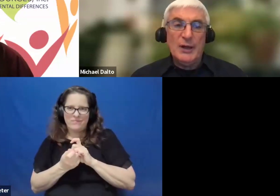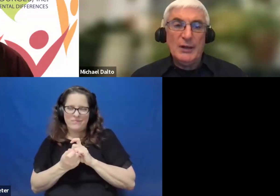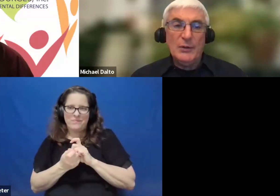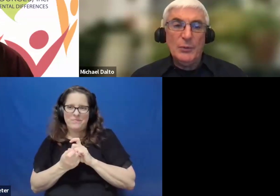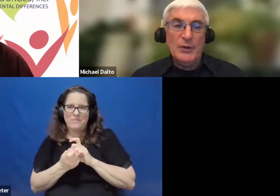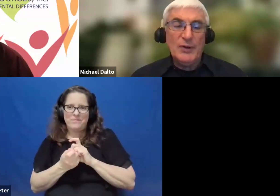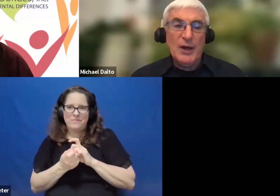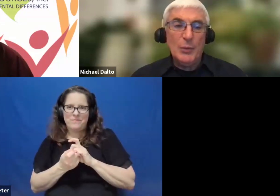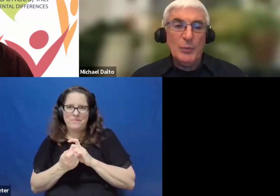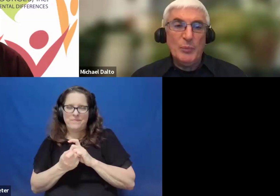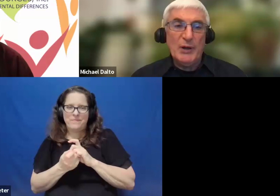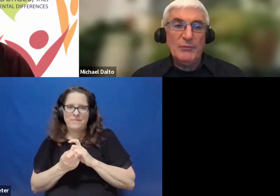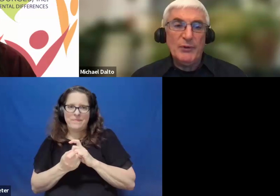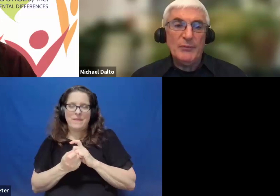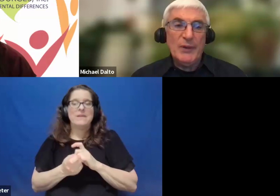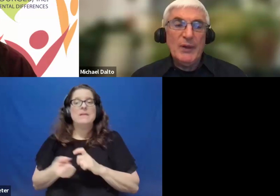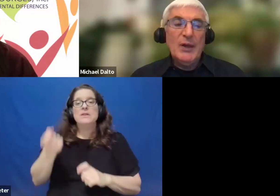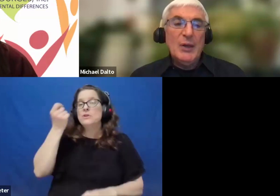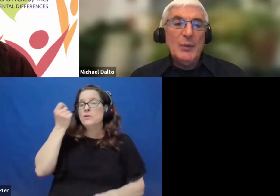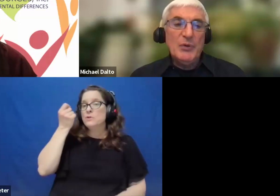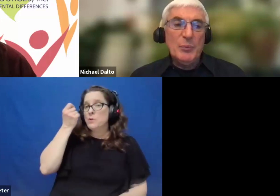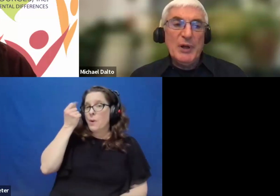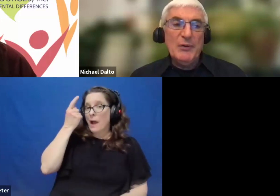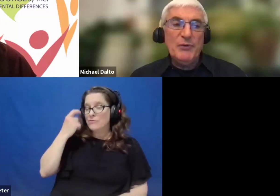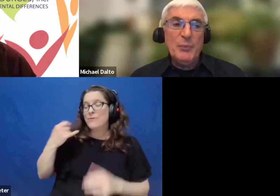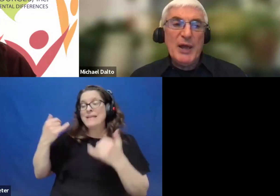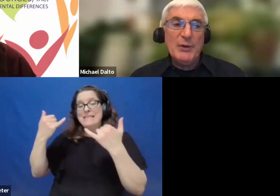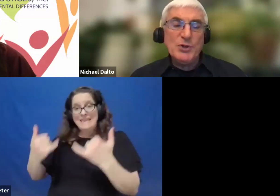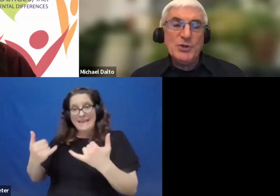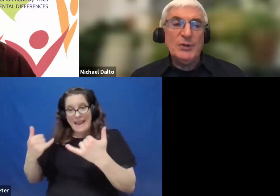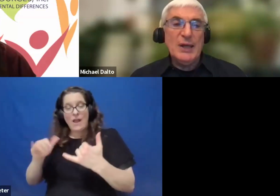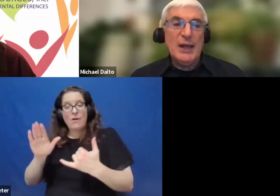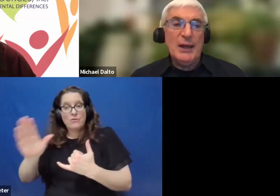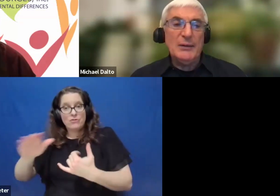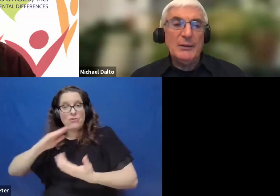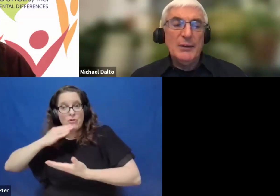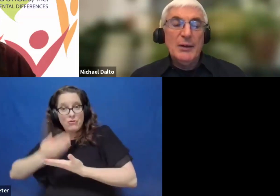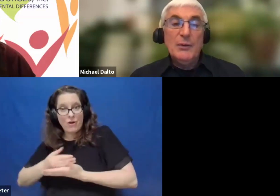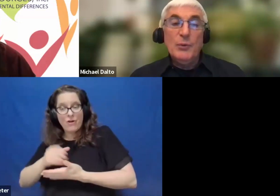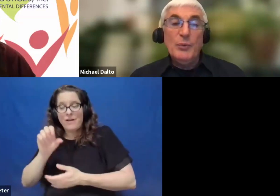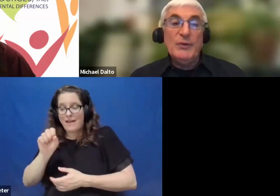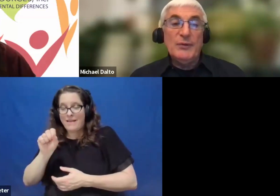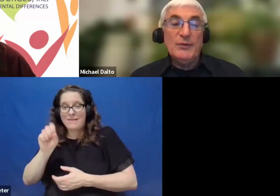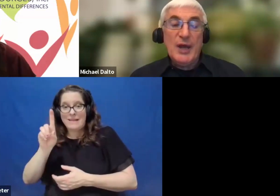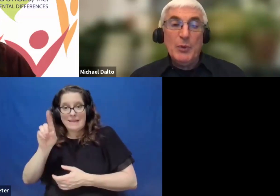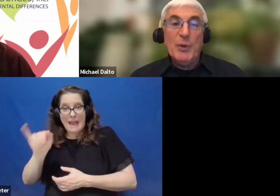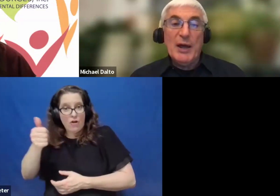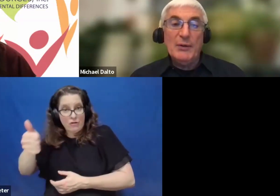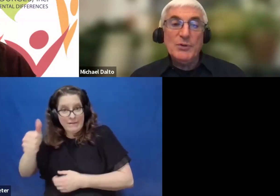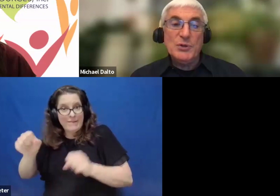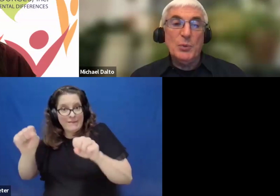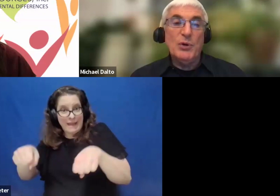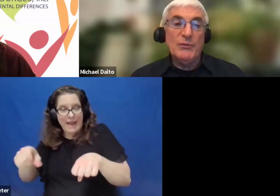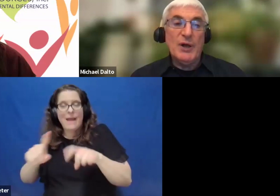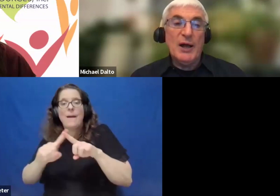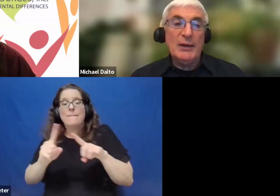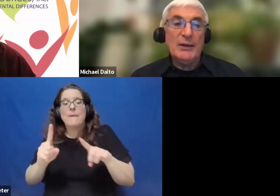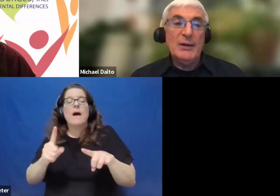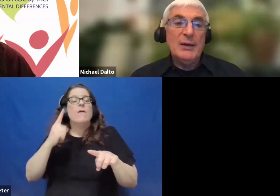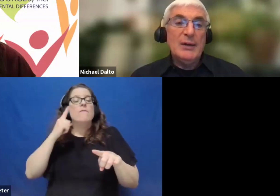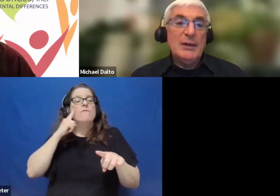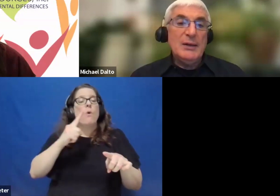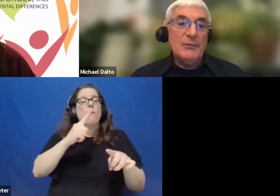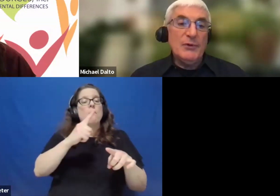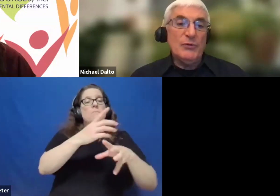start getting your retirement benefit. But the benefit amount she'll get will be the same amount she would have